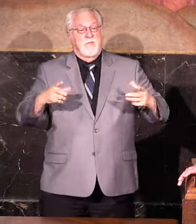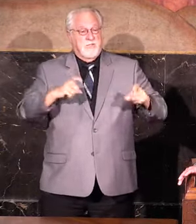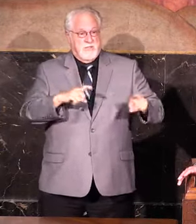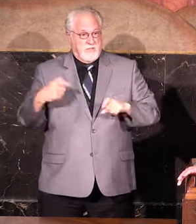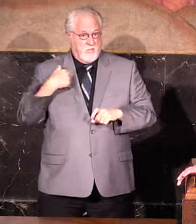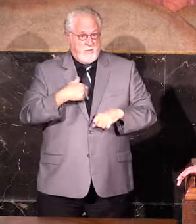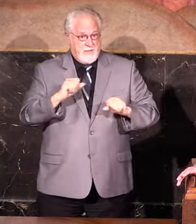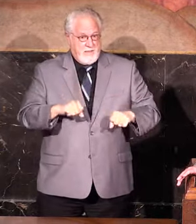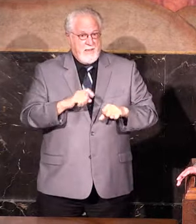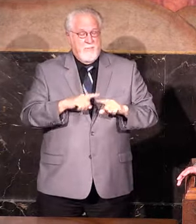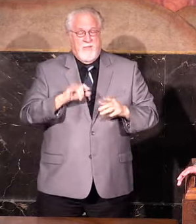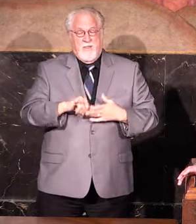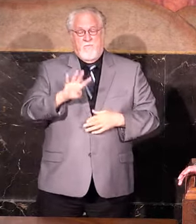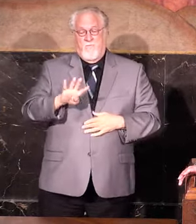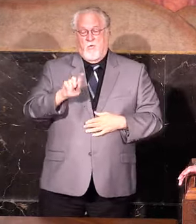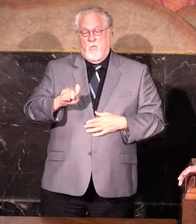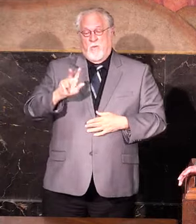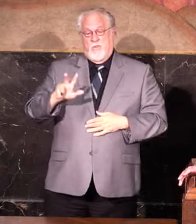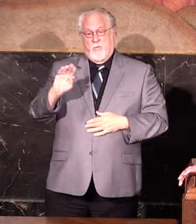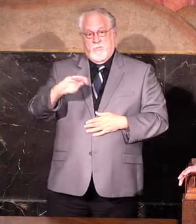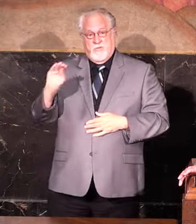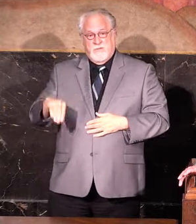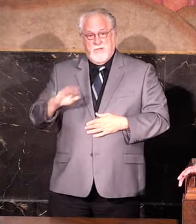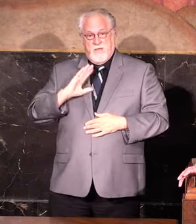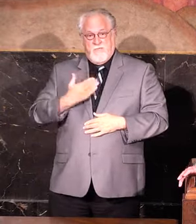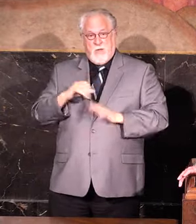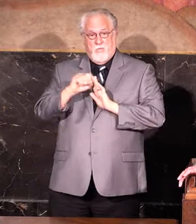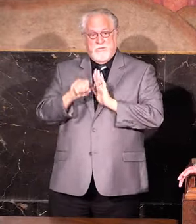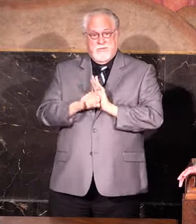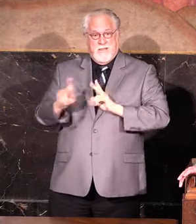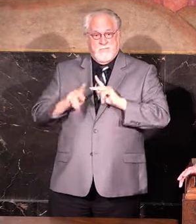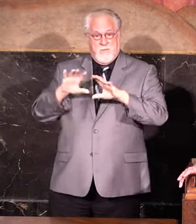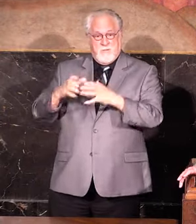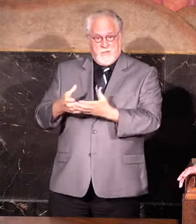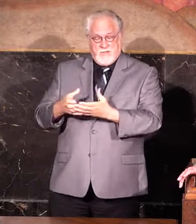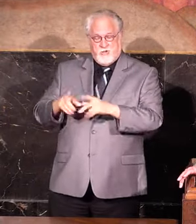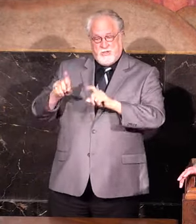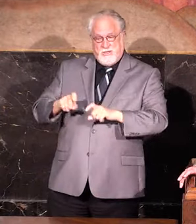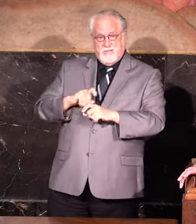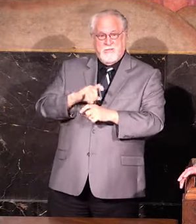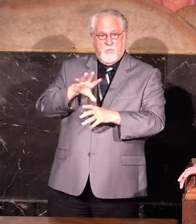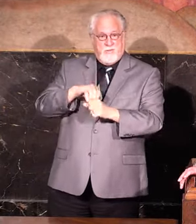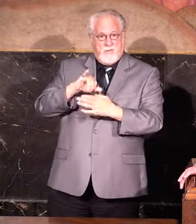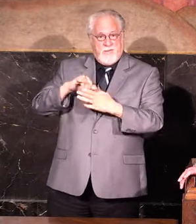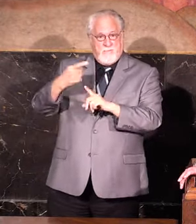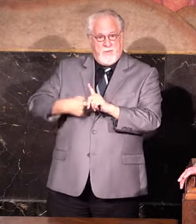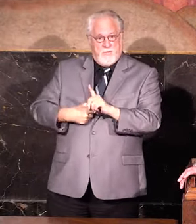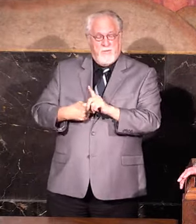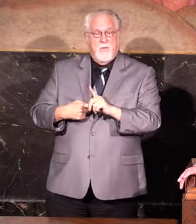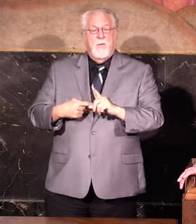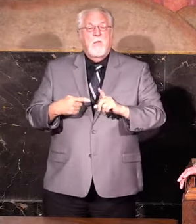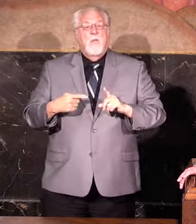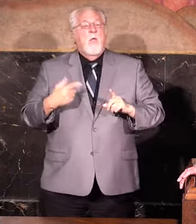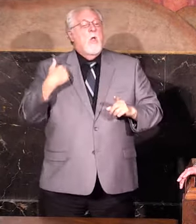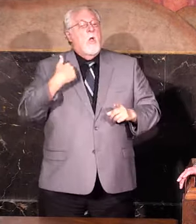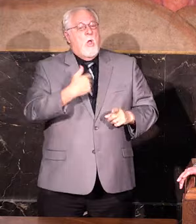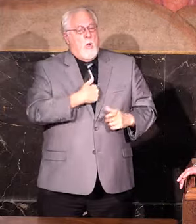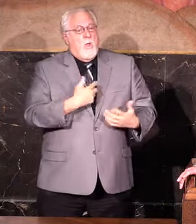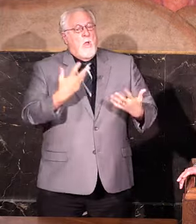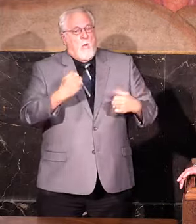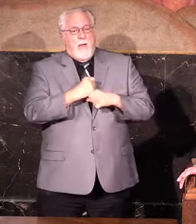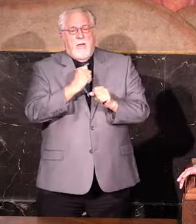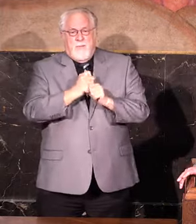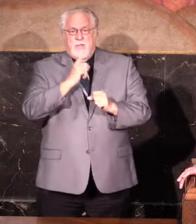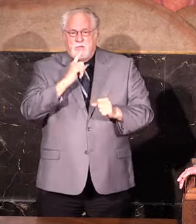That's 4.3% of the state's population to be tested in a given month. We really want to make sure